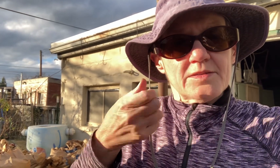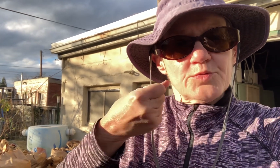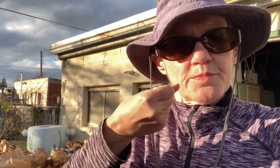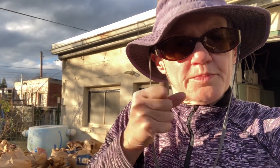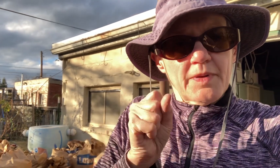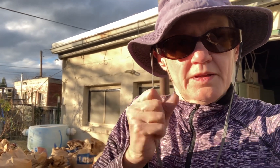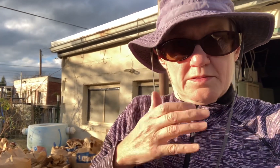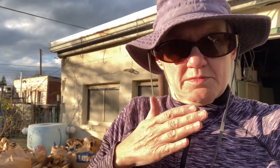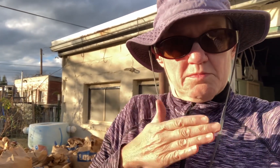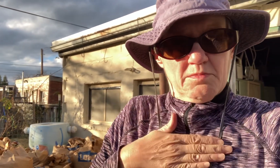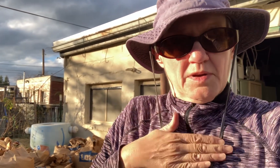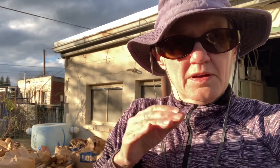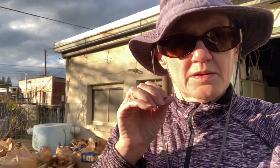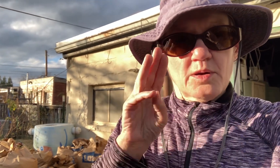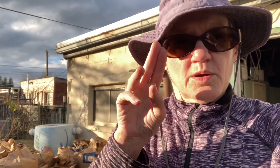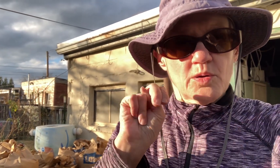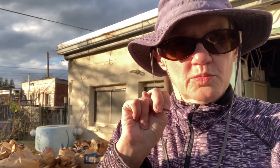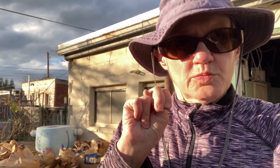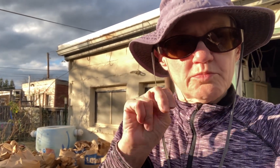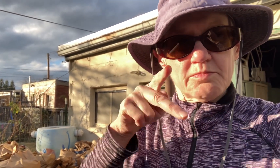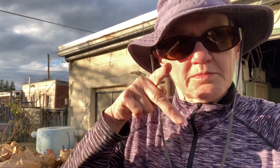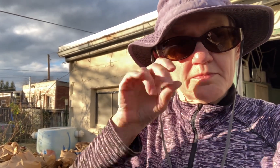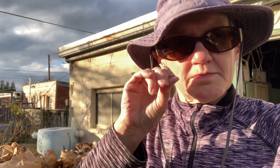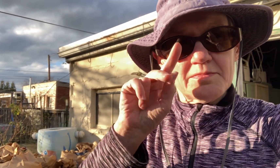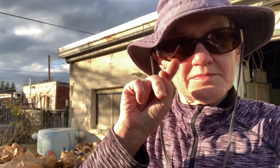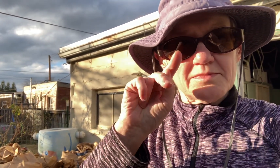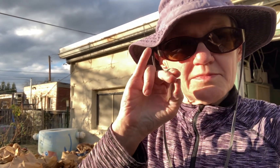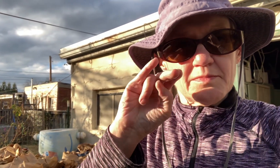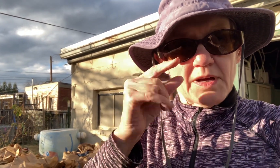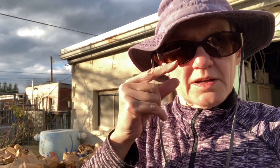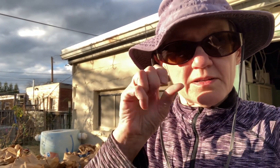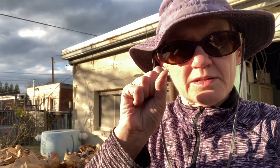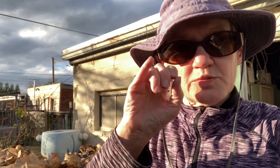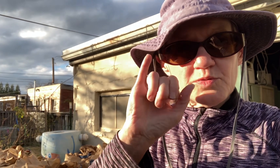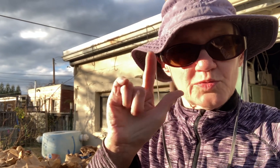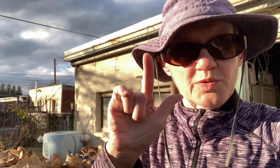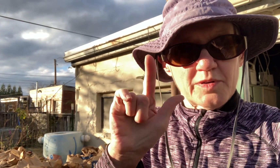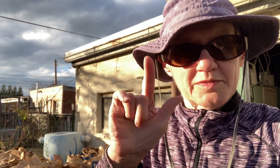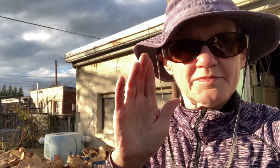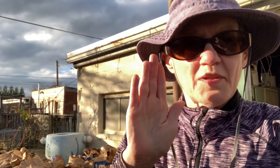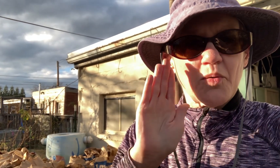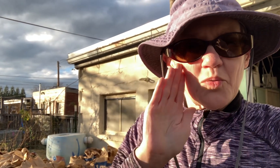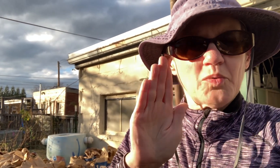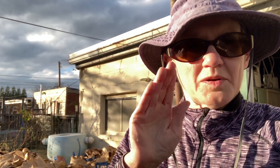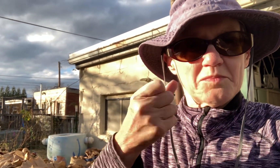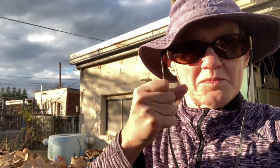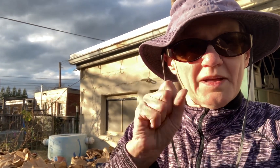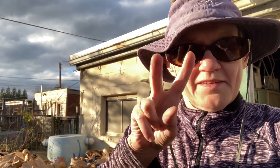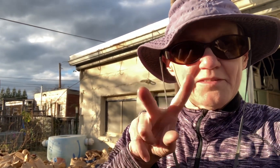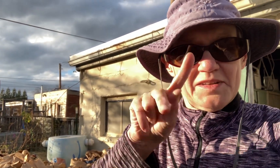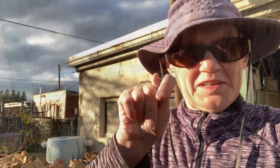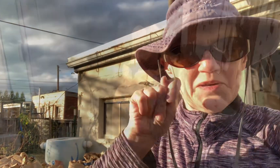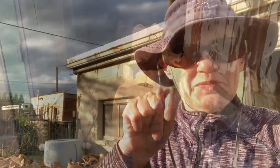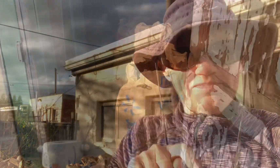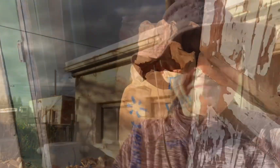leaves, and I plan to make my own potting mix with these. I'll make a video about